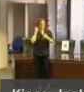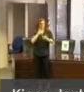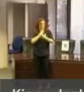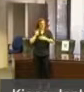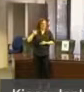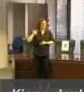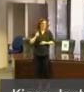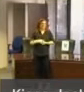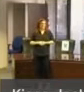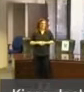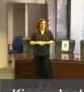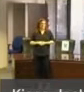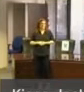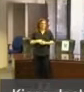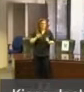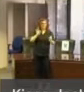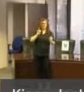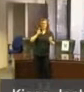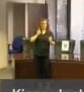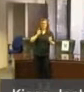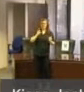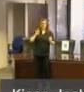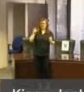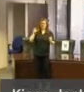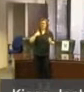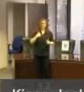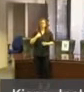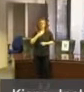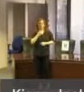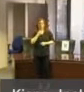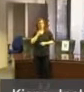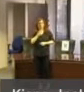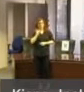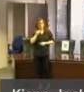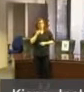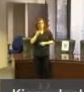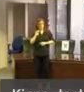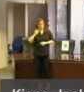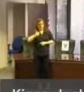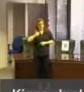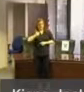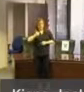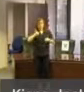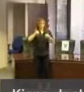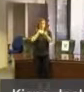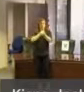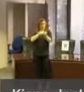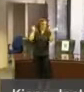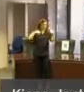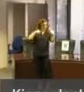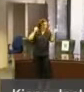Folsom, second. Roger Folsom has seconded that. All in favor say aye.